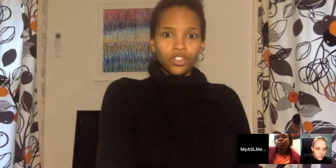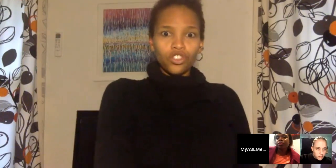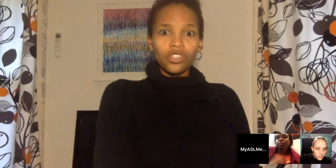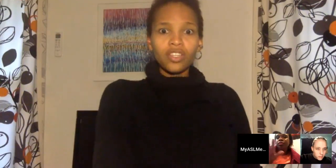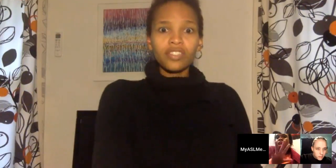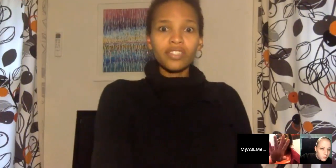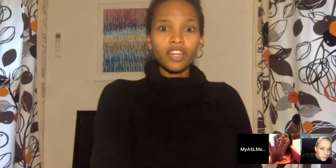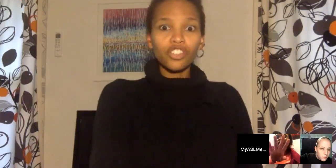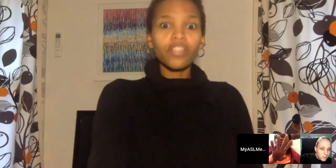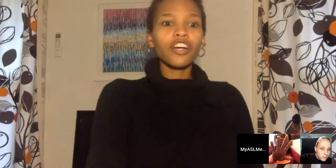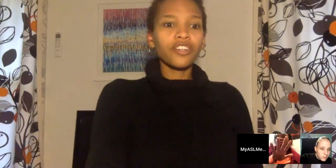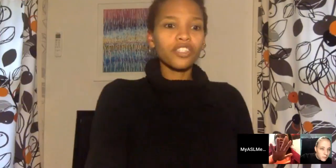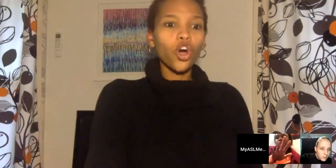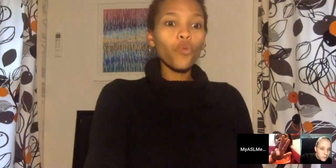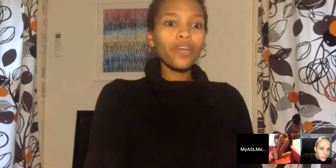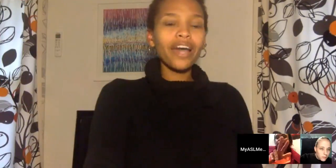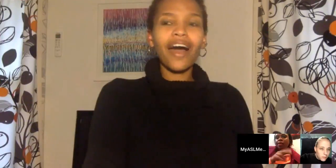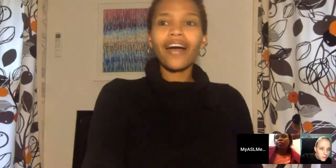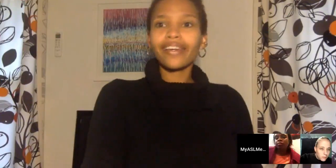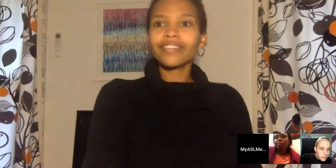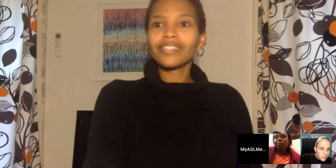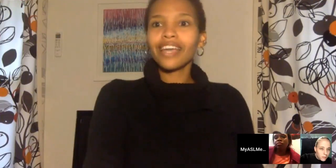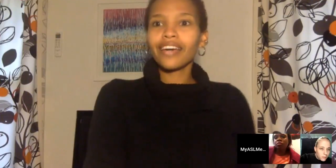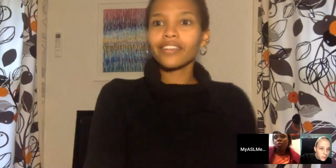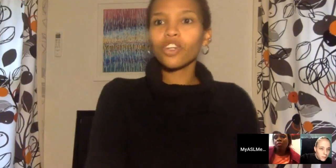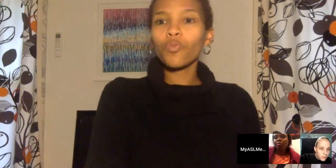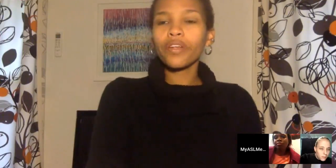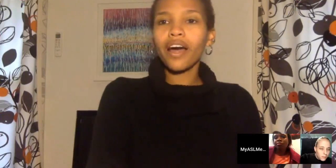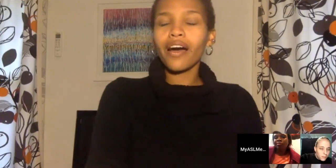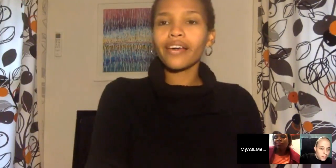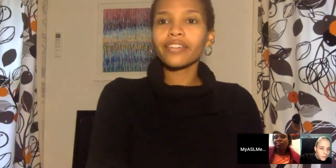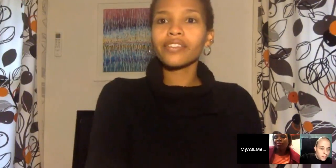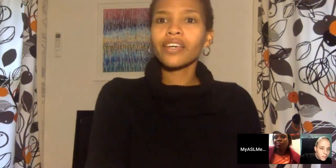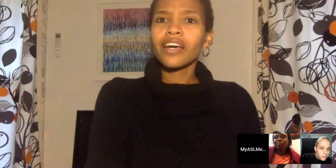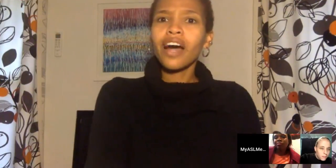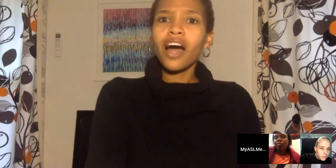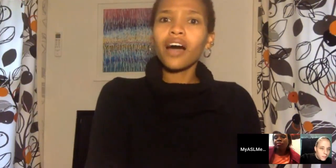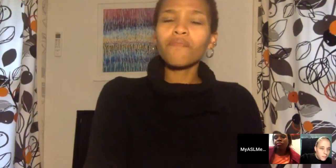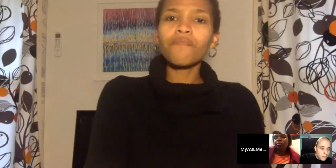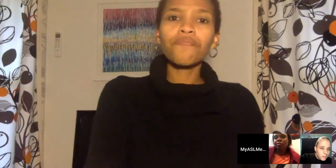She's in the discussion. There it is. Open eyes. Yes, open eyes.